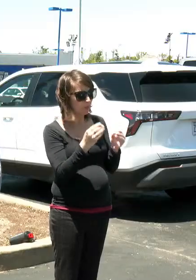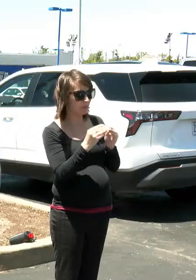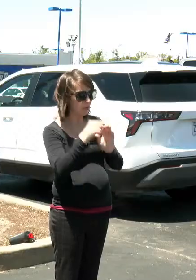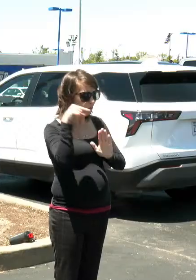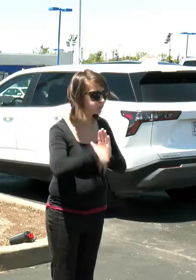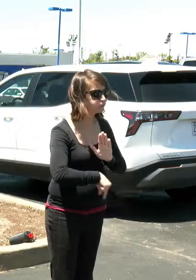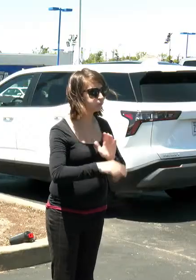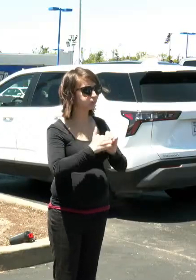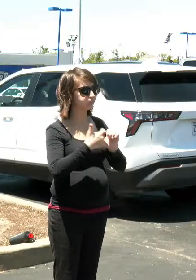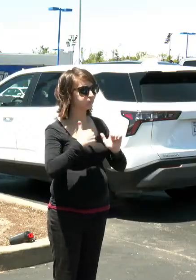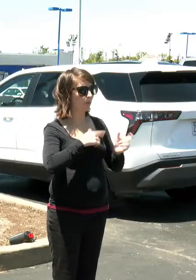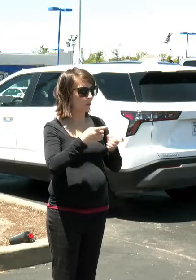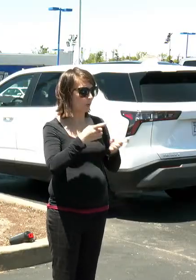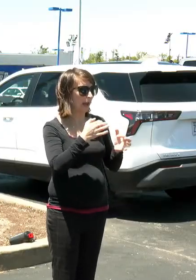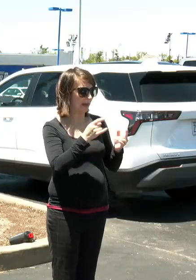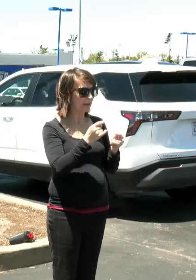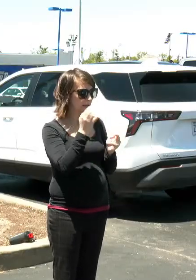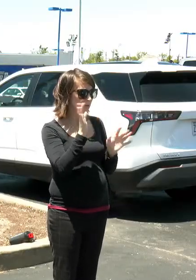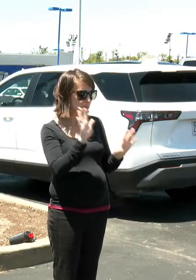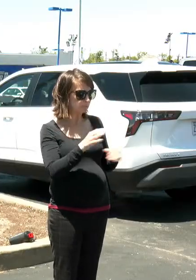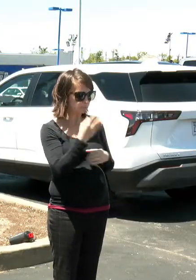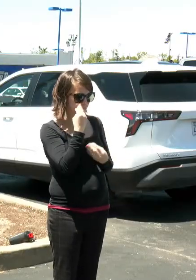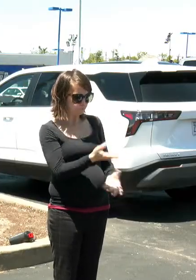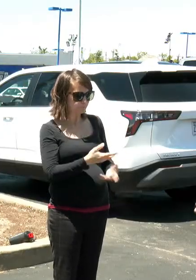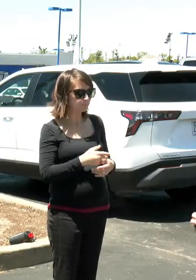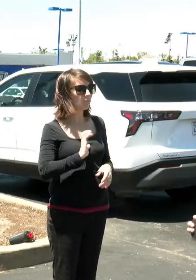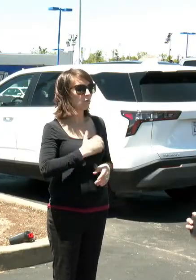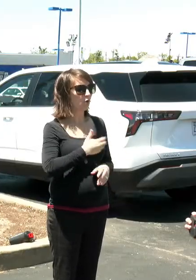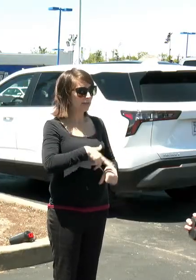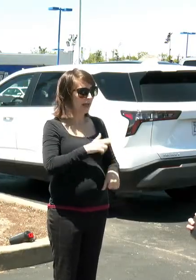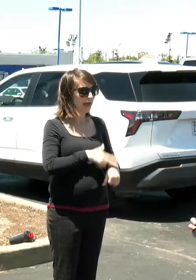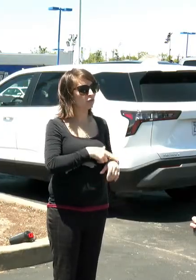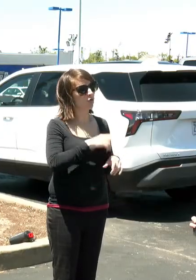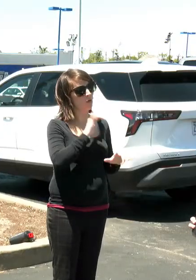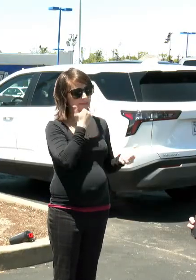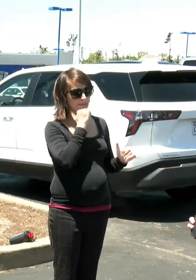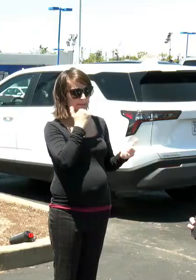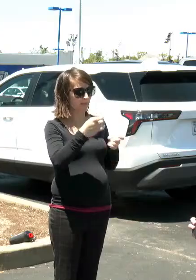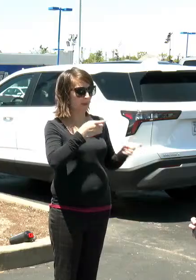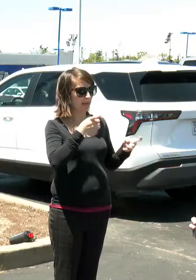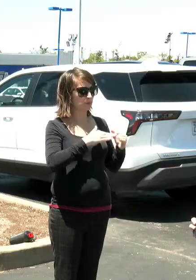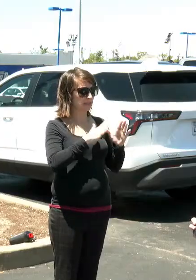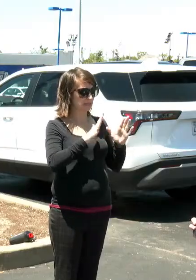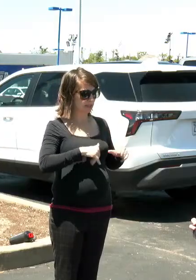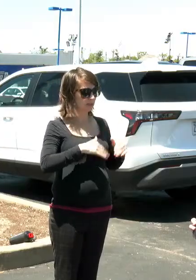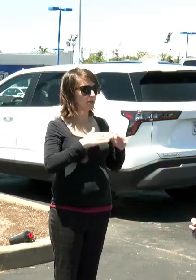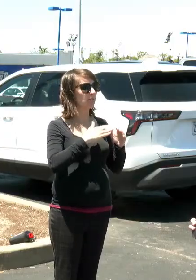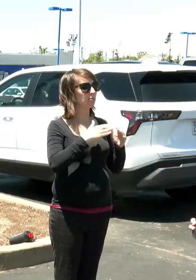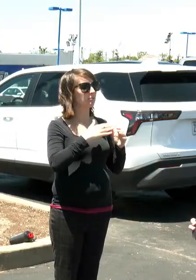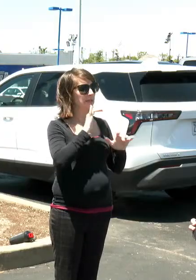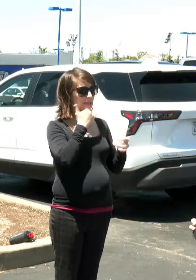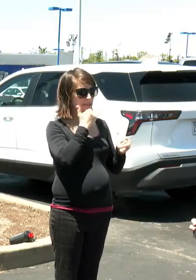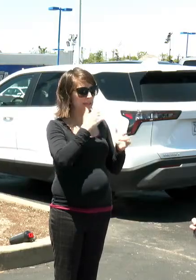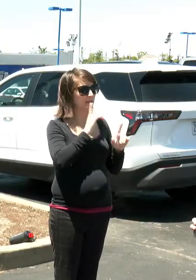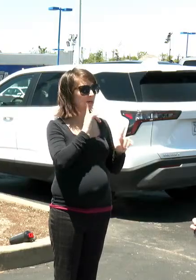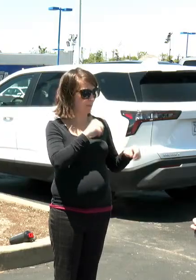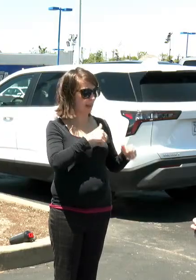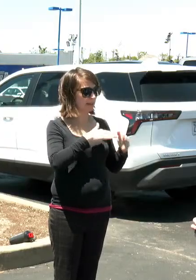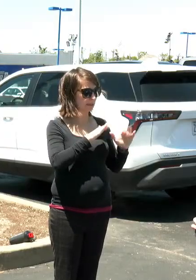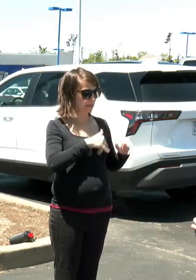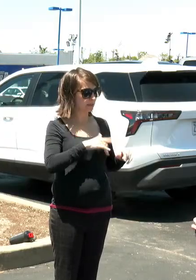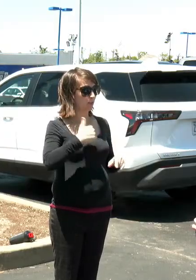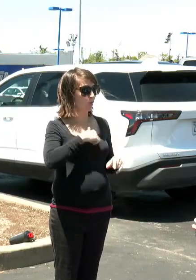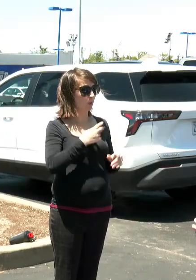about how we're handling it. It's National Incident Management System, Incident Command System. We're using a model that's